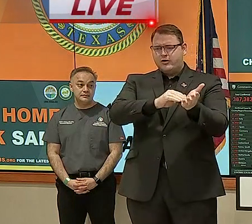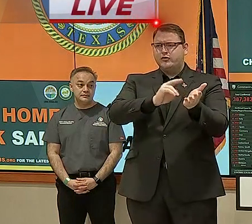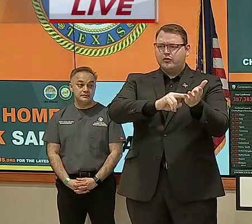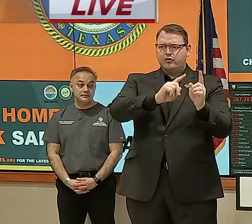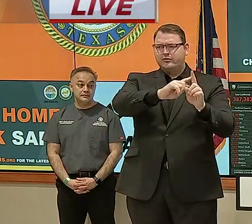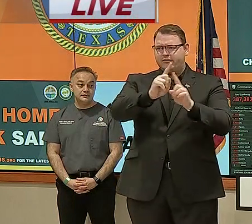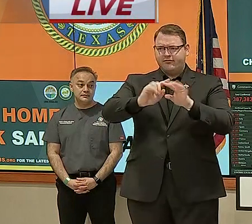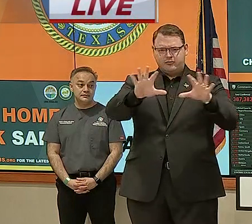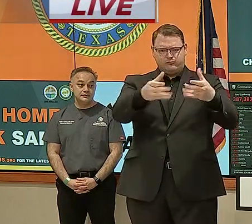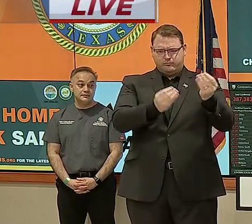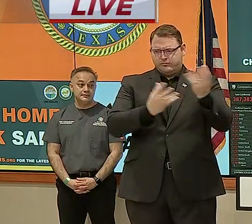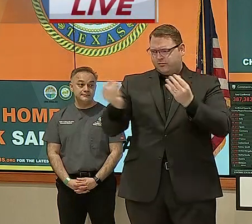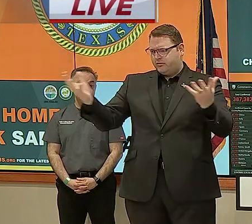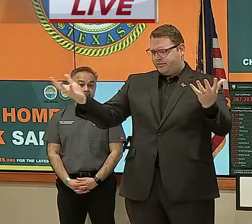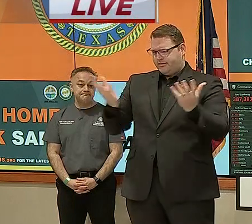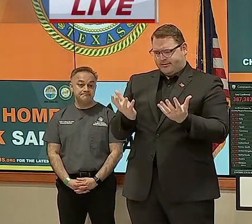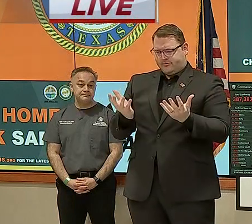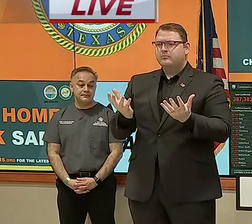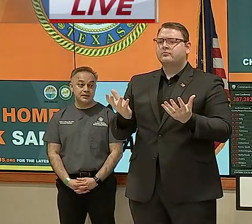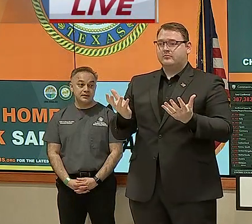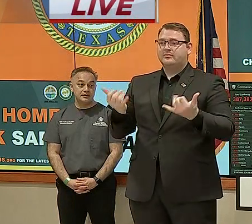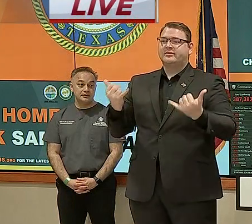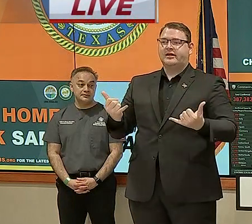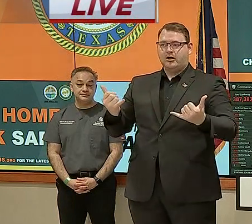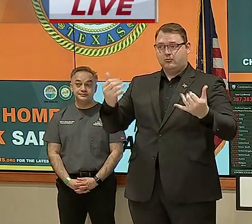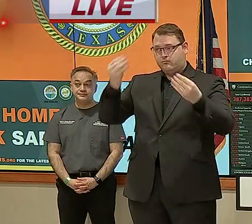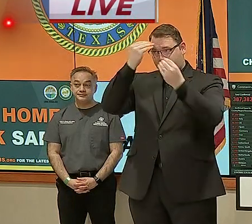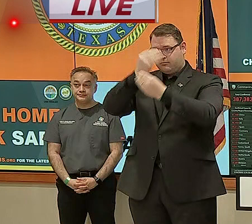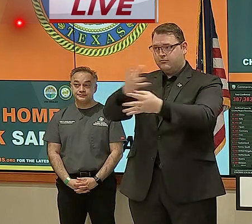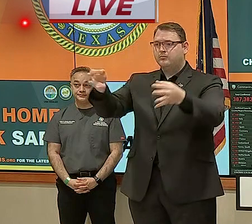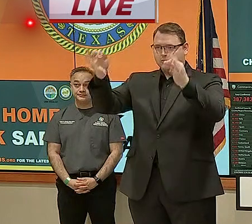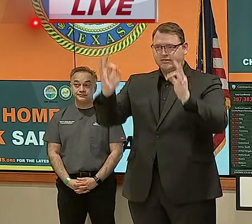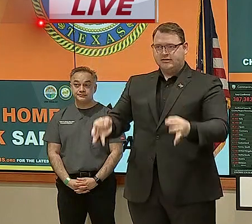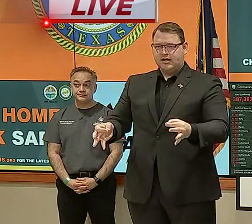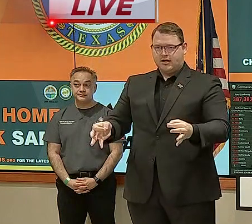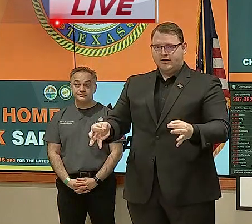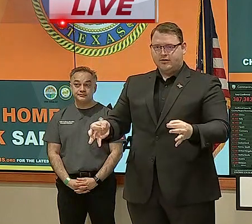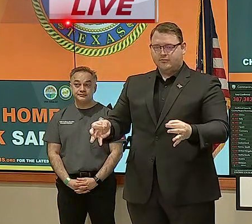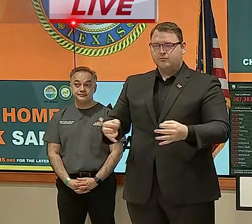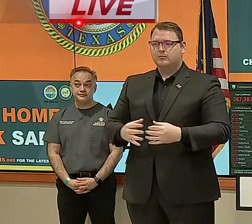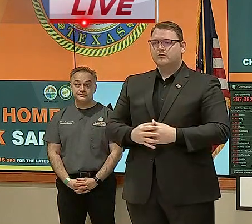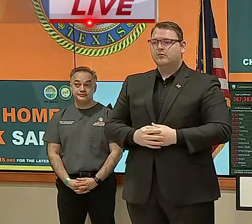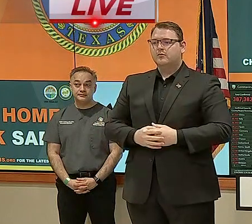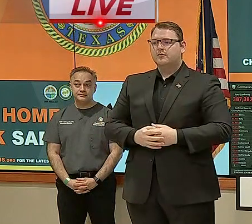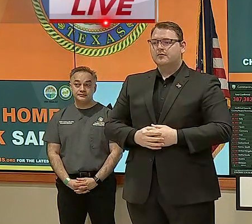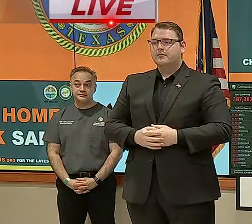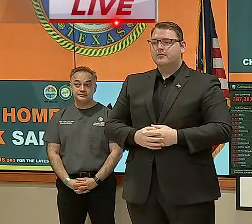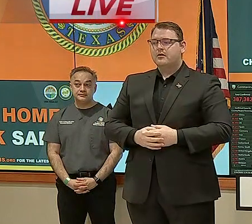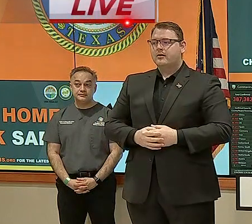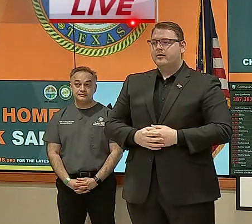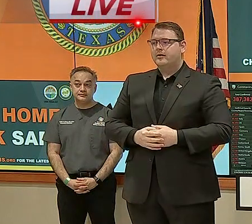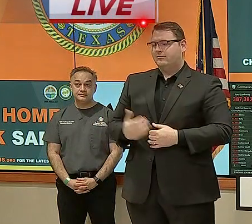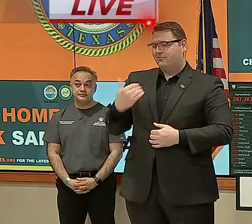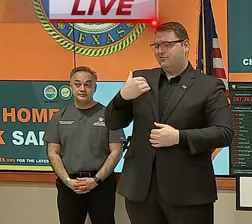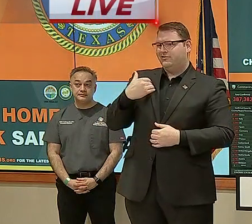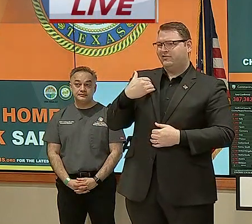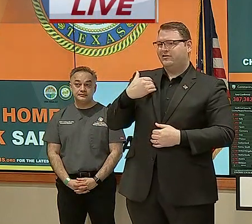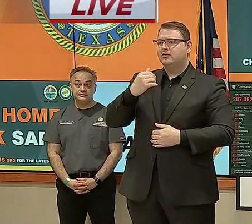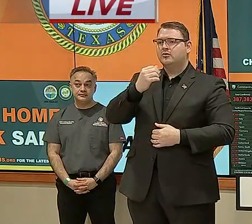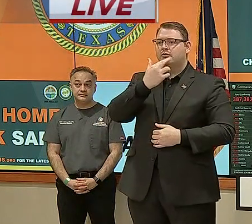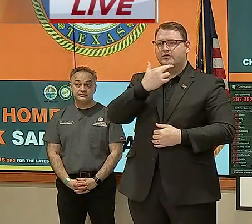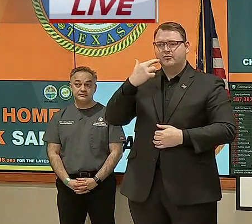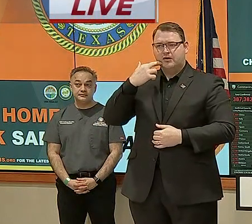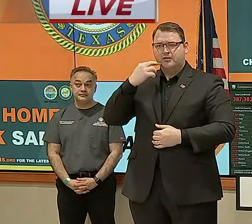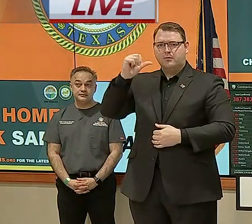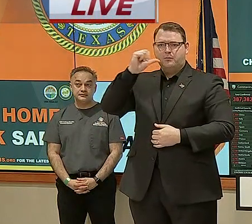step to prevent the spread of coronavirus. When we put out the bar and restaurant order